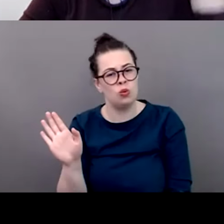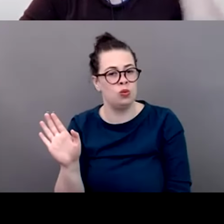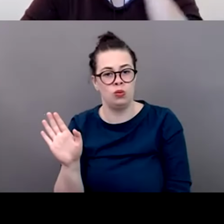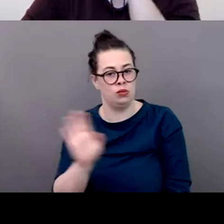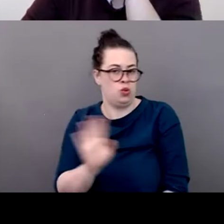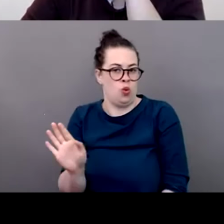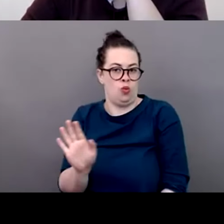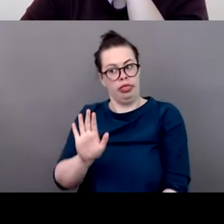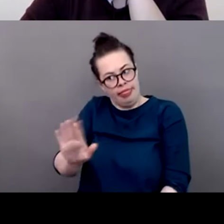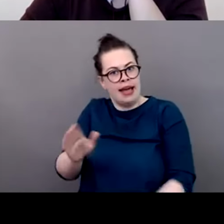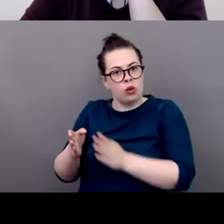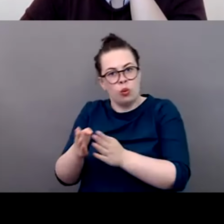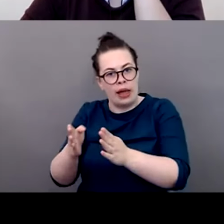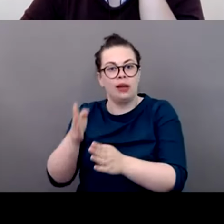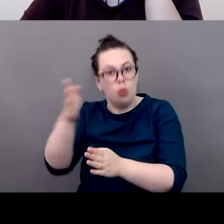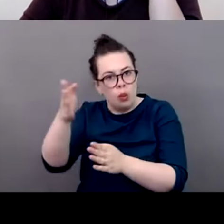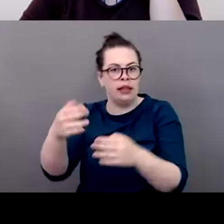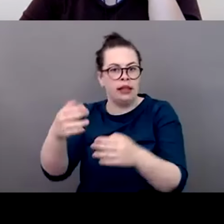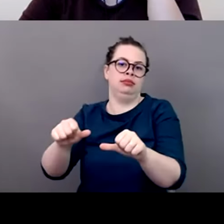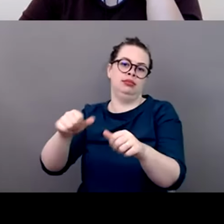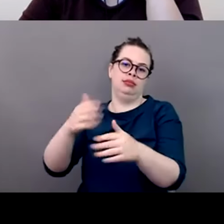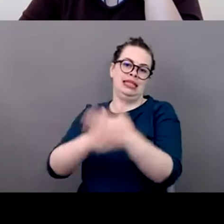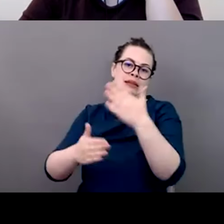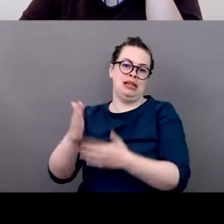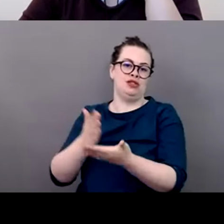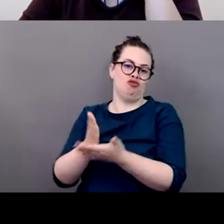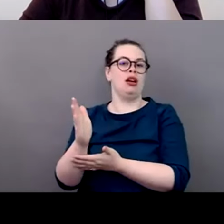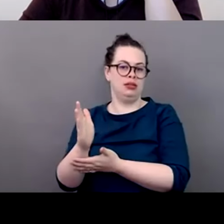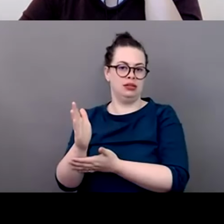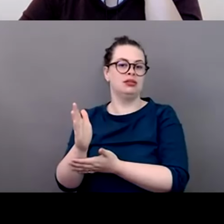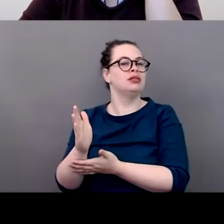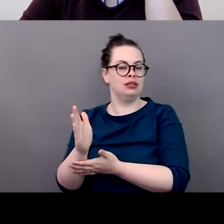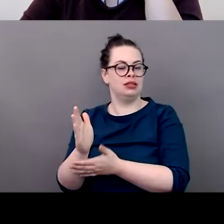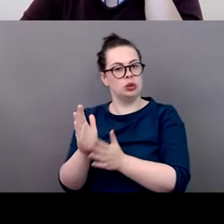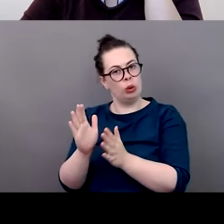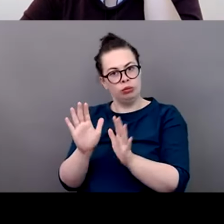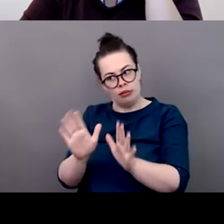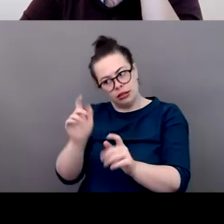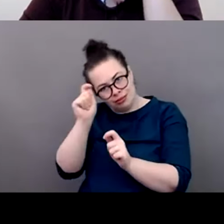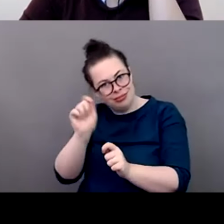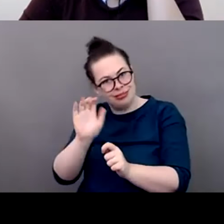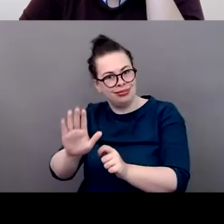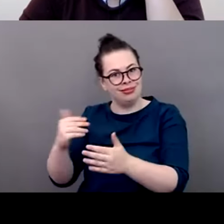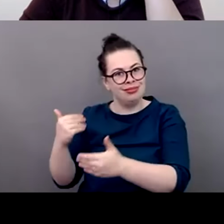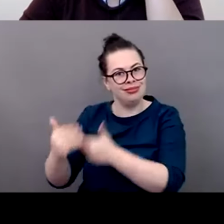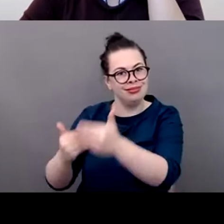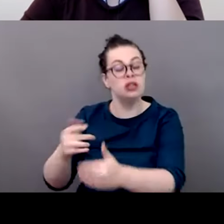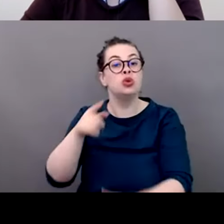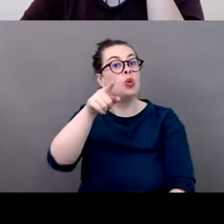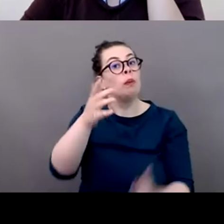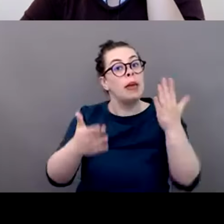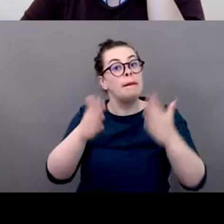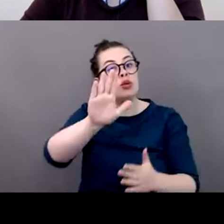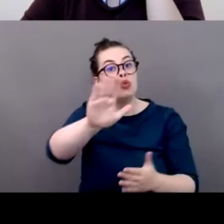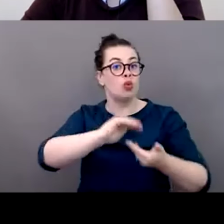So if you want to make your organization also advertise your organization